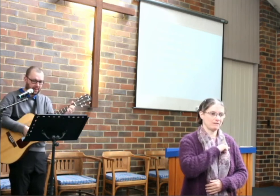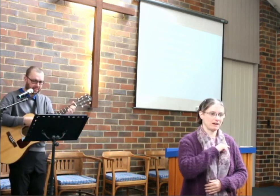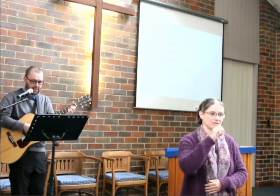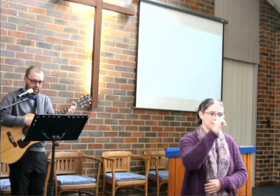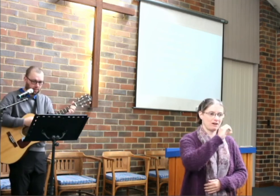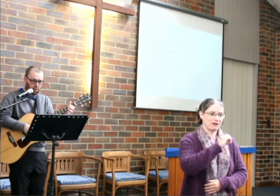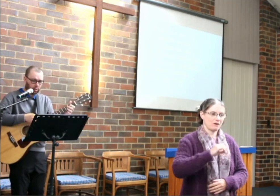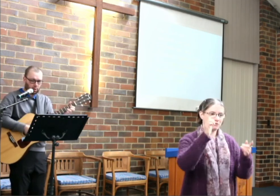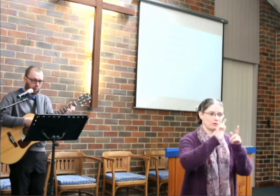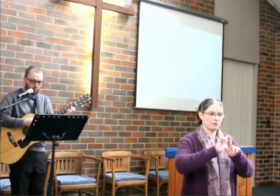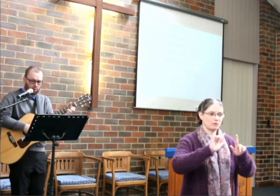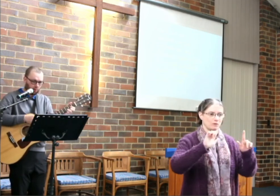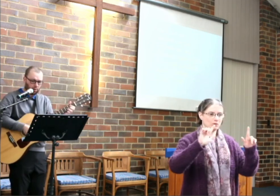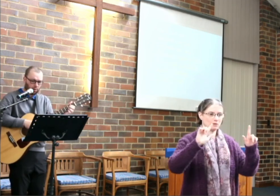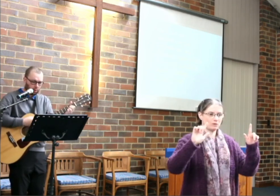revive us, O